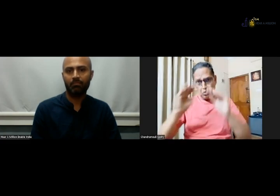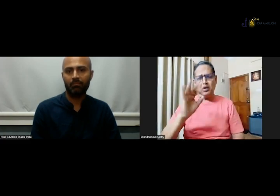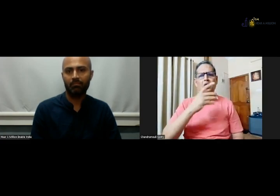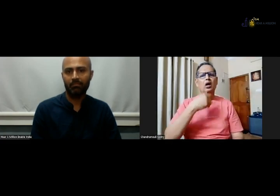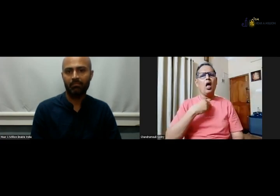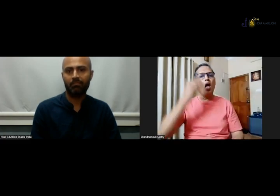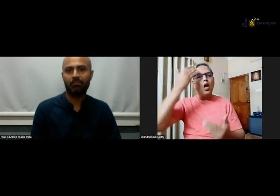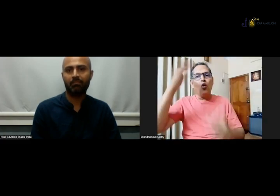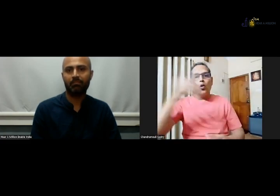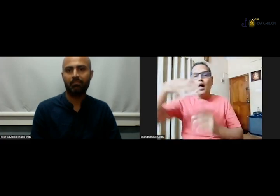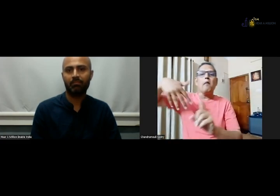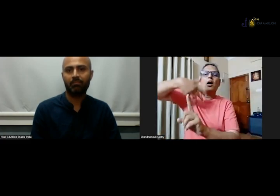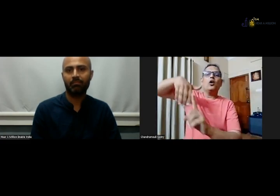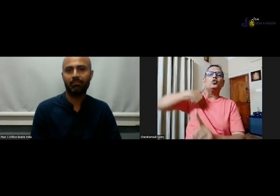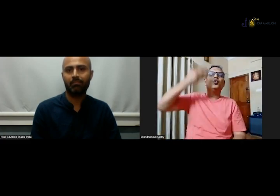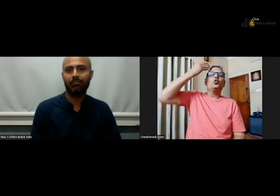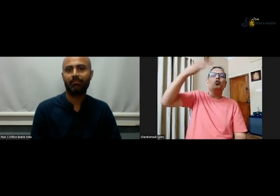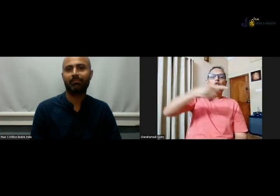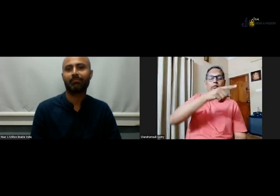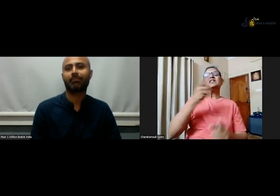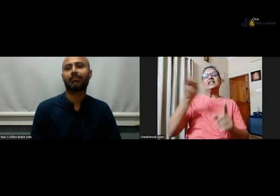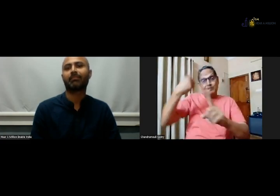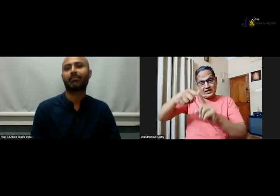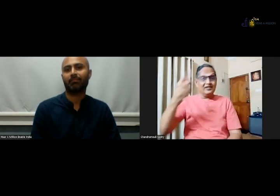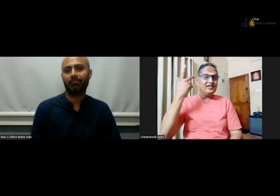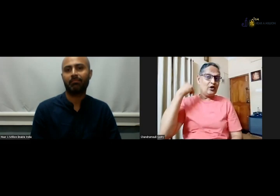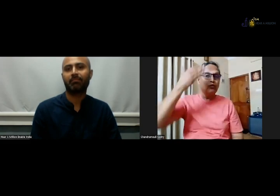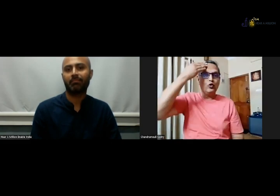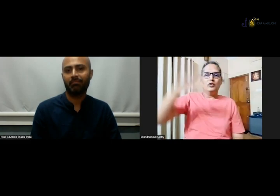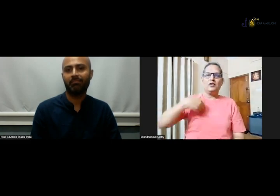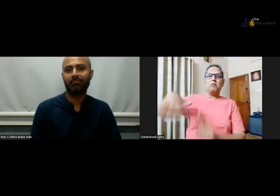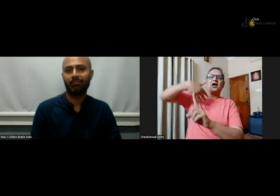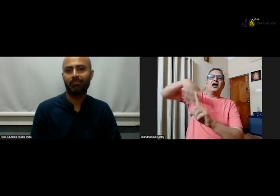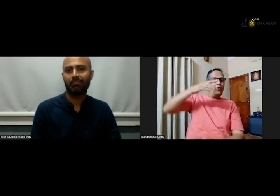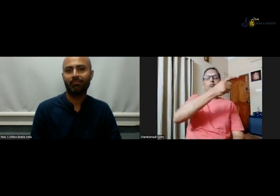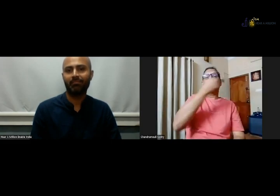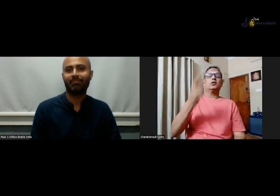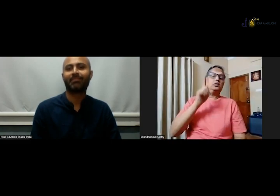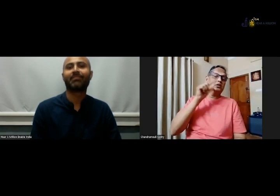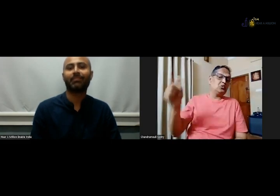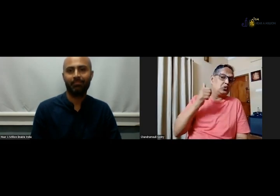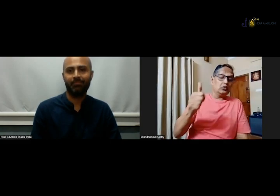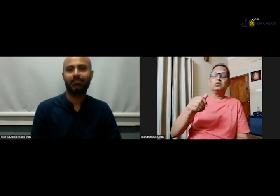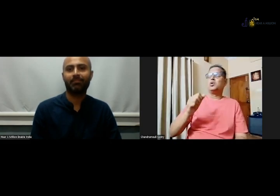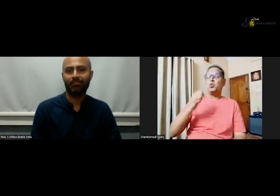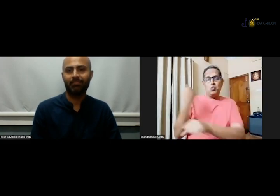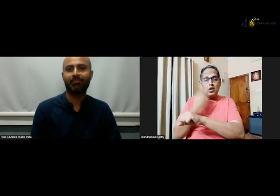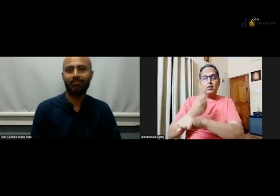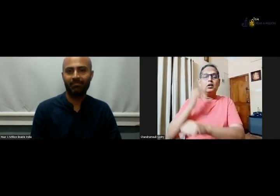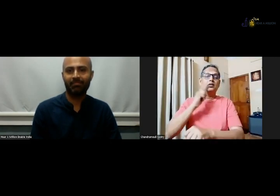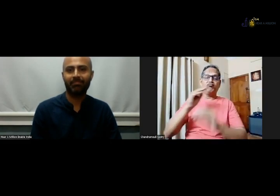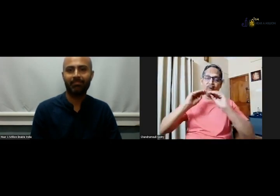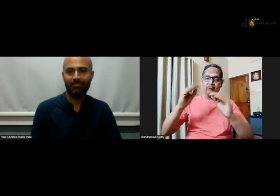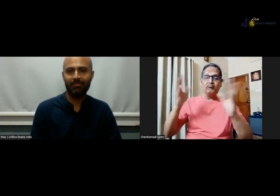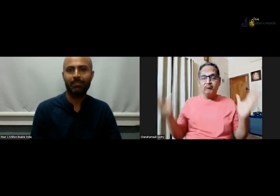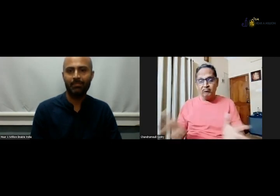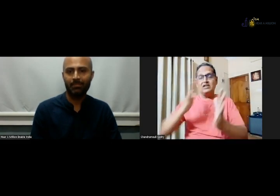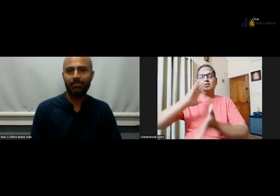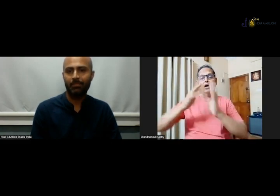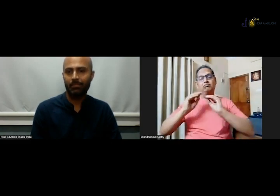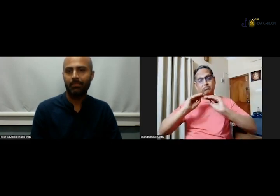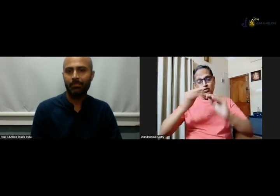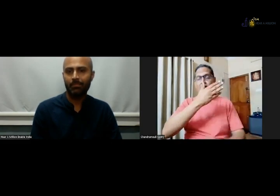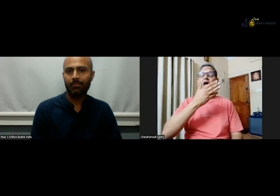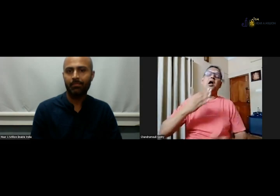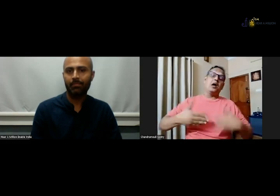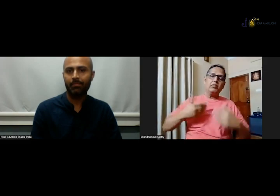she said that Sudamini, she told me about Sudamini's background. I didn't know about it. I wasn't aware